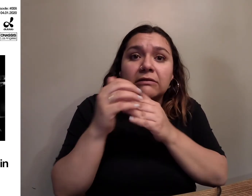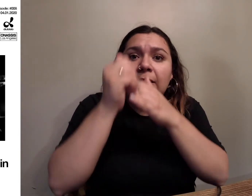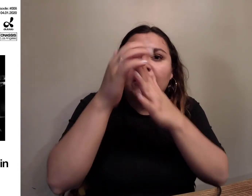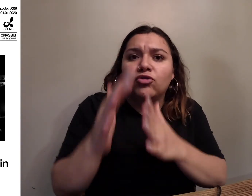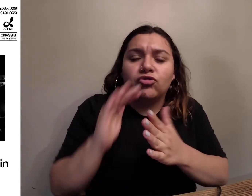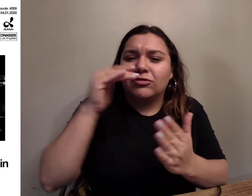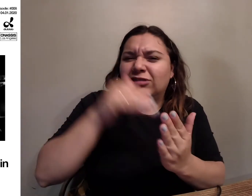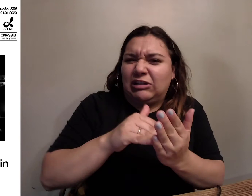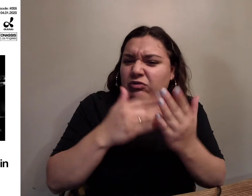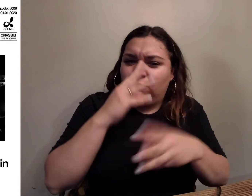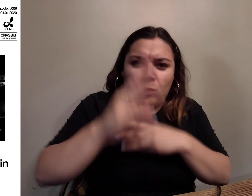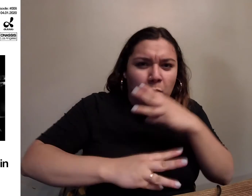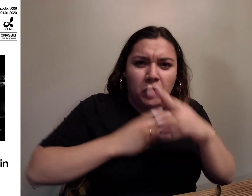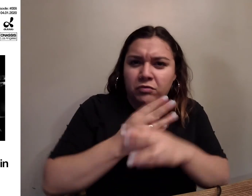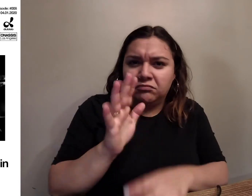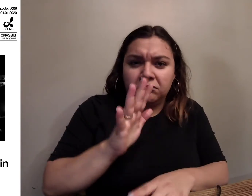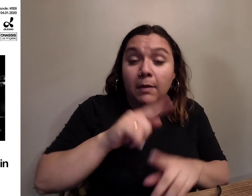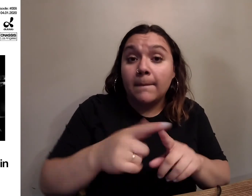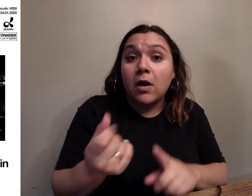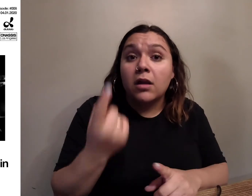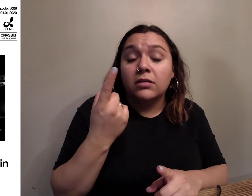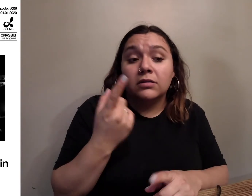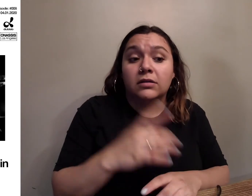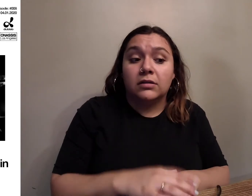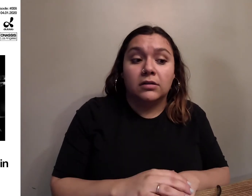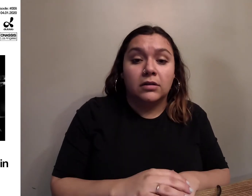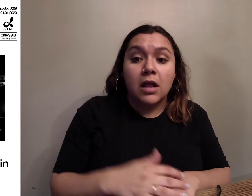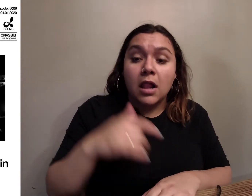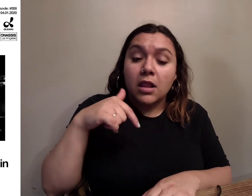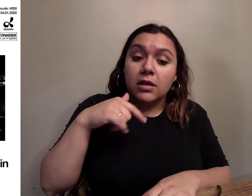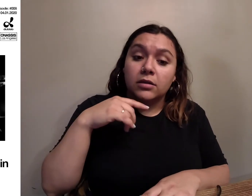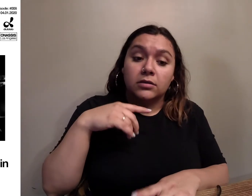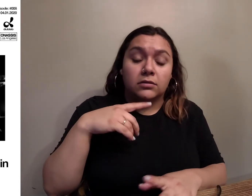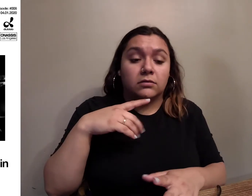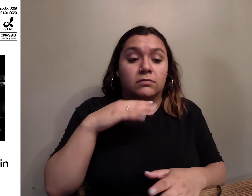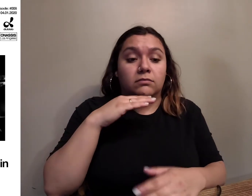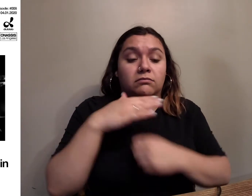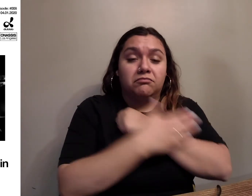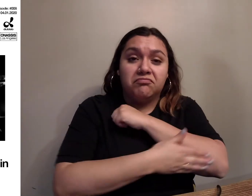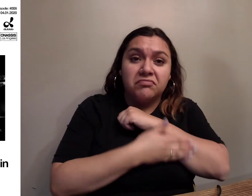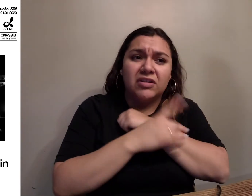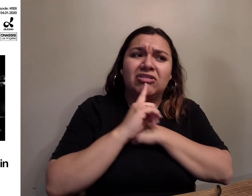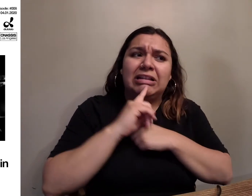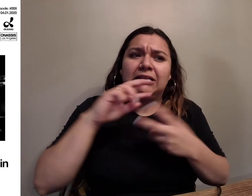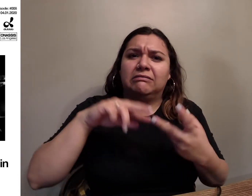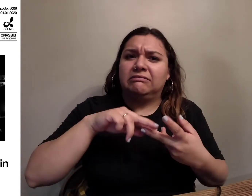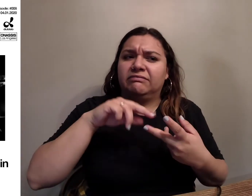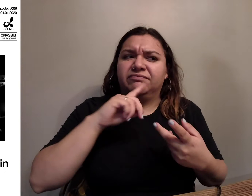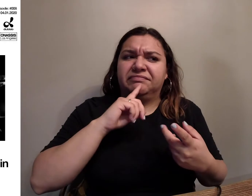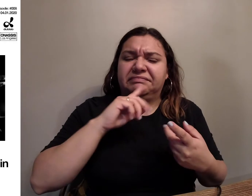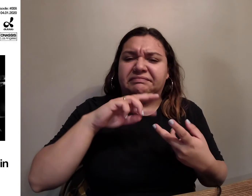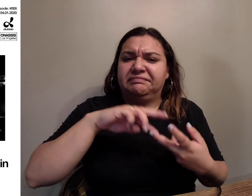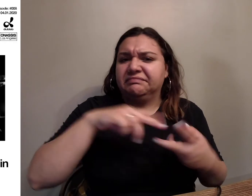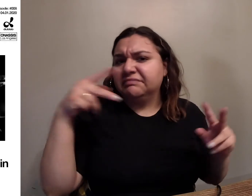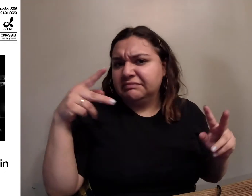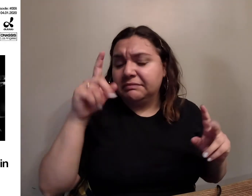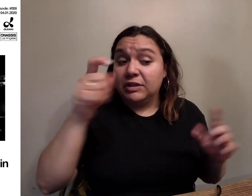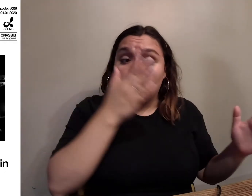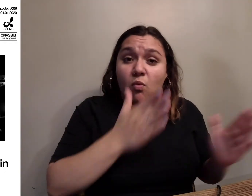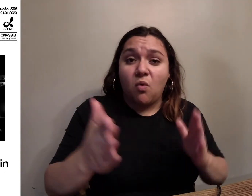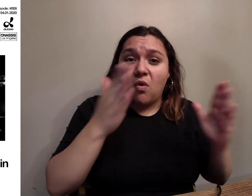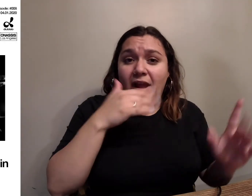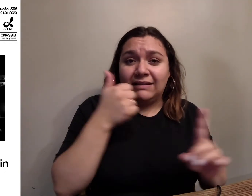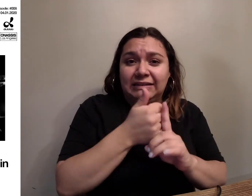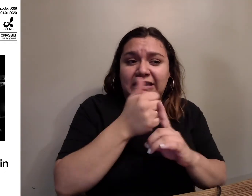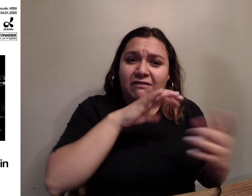of things or head of everything, but is a rather kind of backward place that needs to organize itself. And